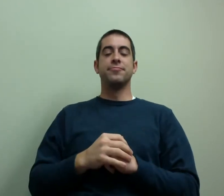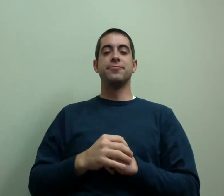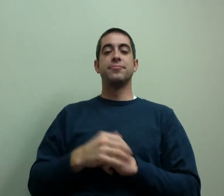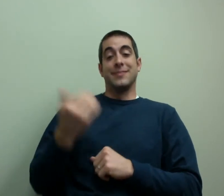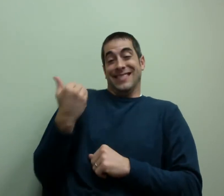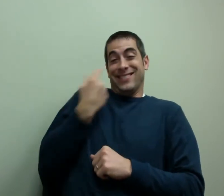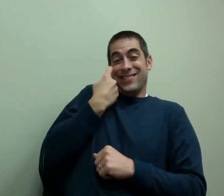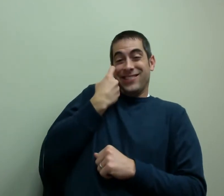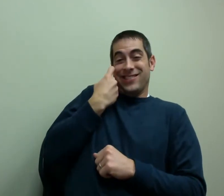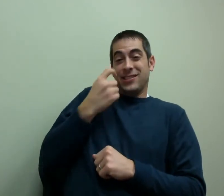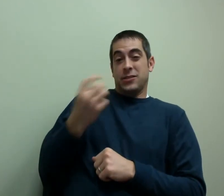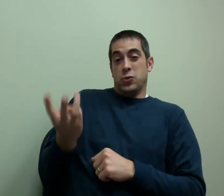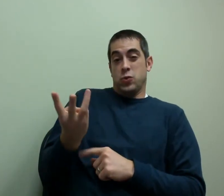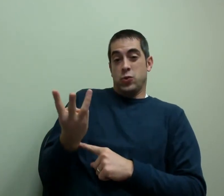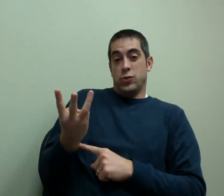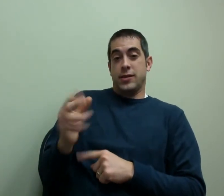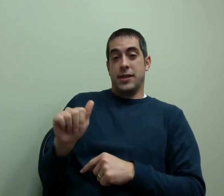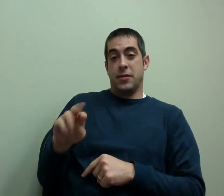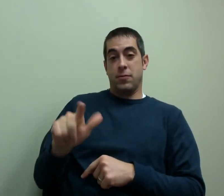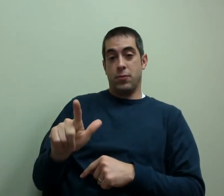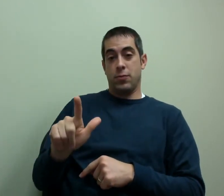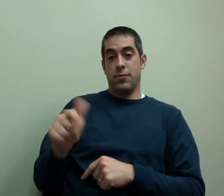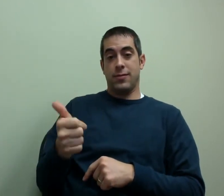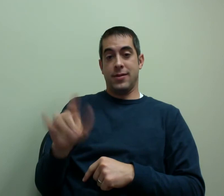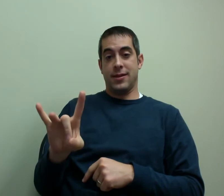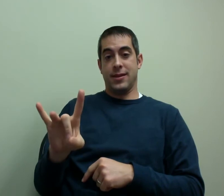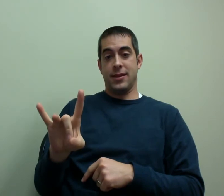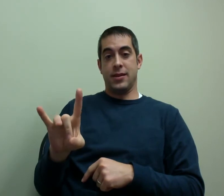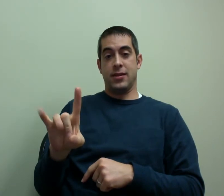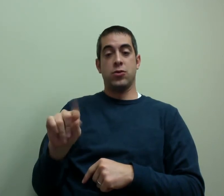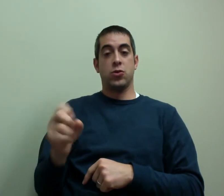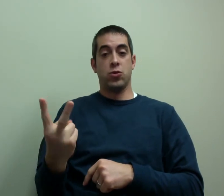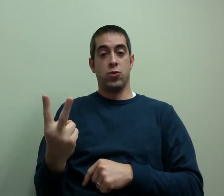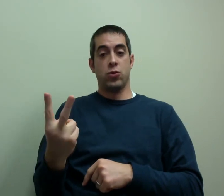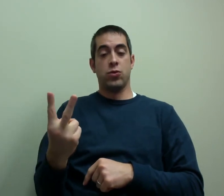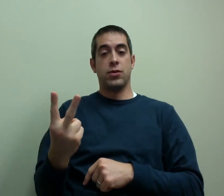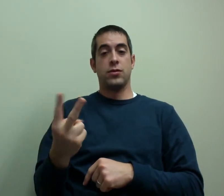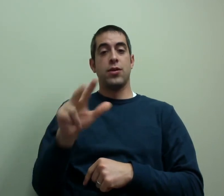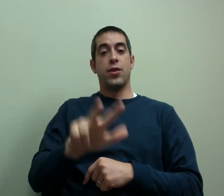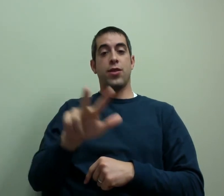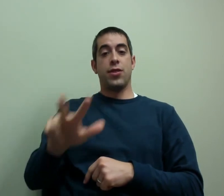On Wednesday, April 18th, 2012, a group of 13 citizens from the deaf